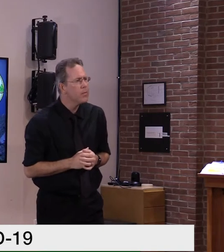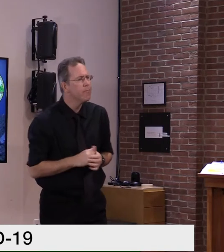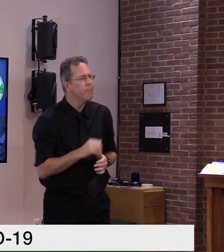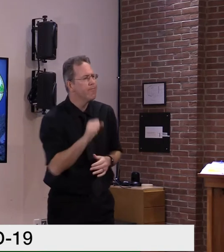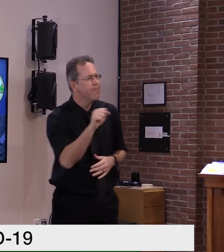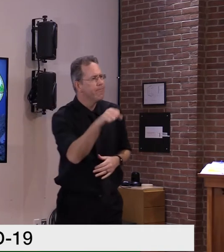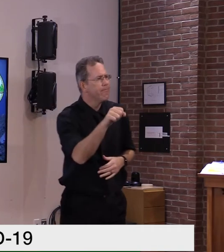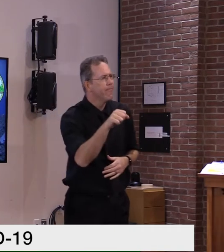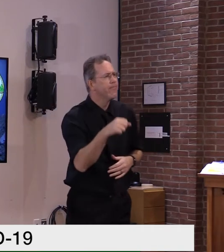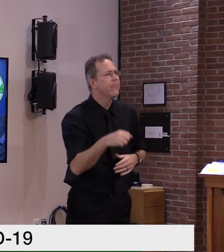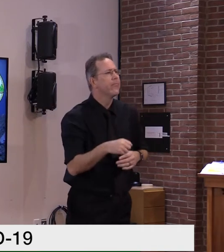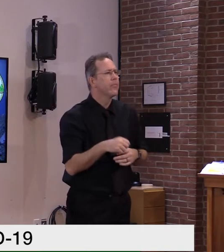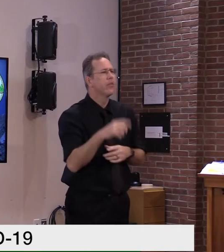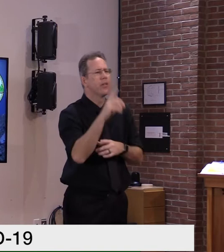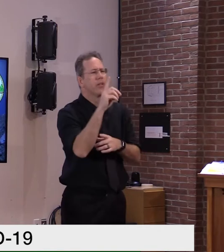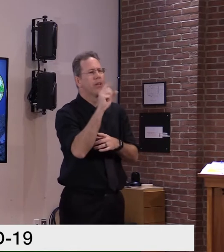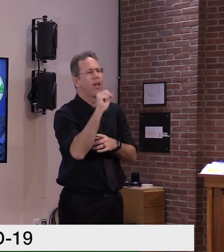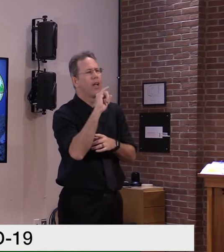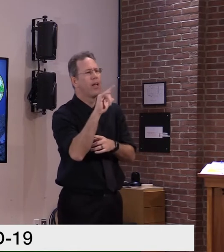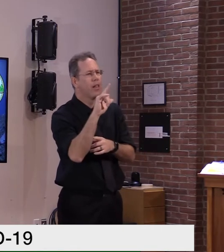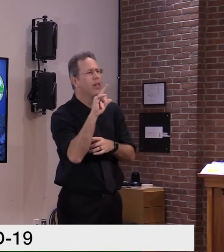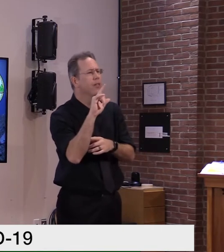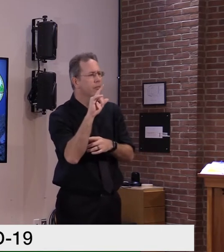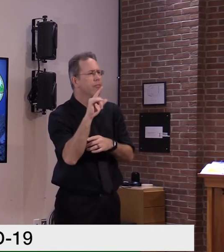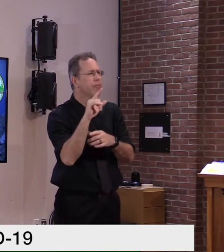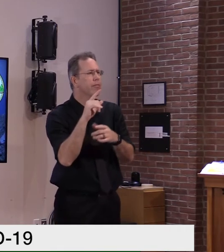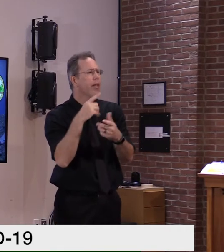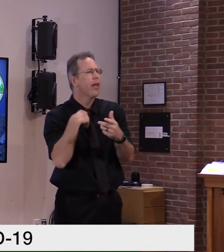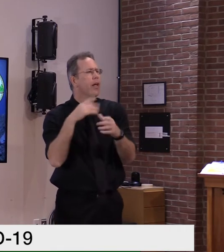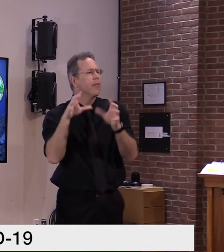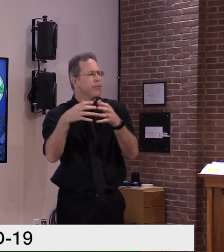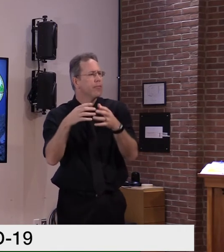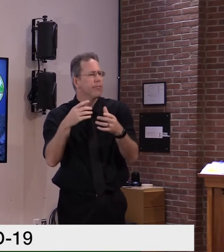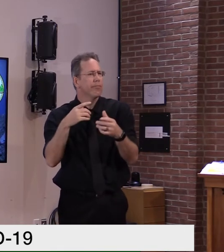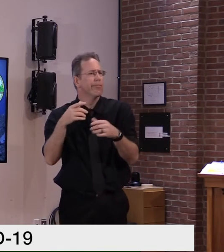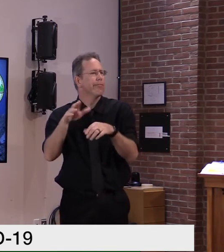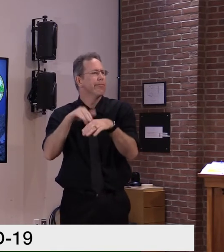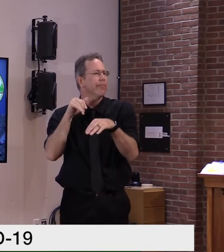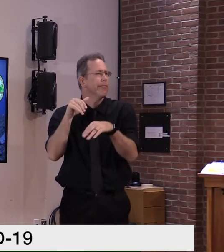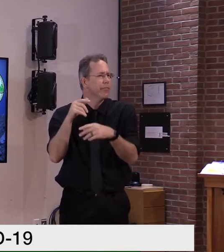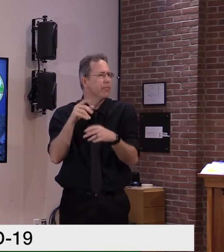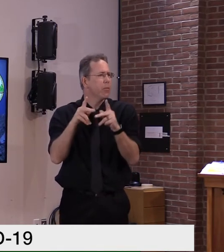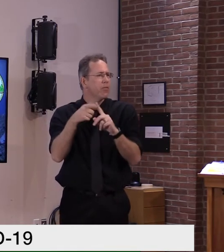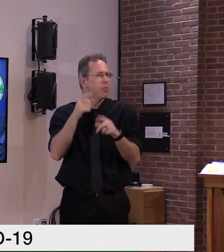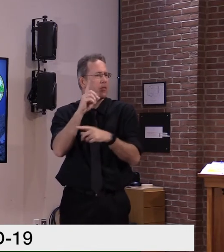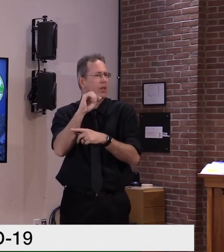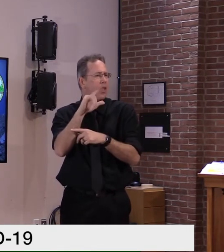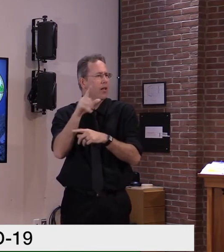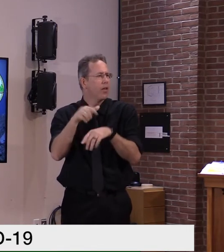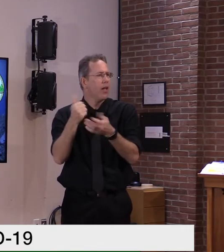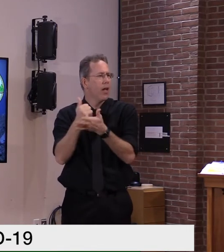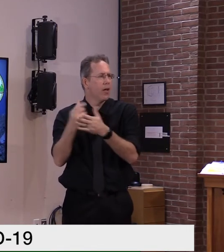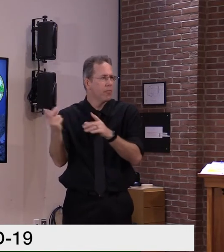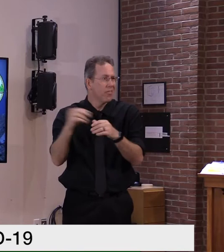Commissioner Hutt has been on Thanksgiving night, was on the phone dealing